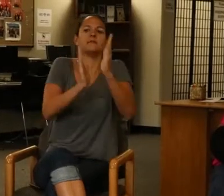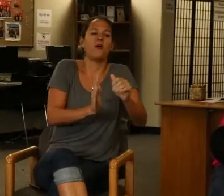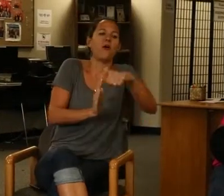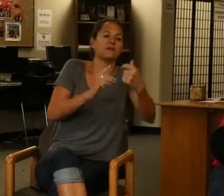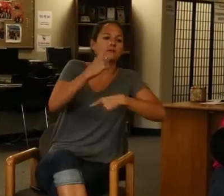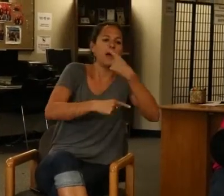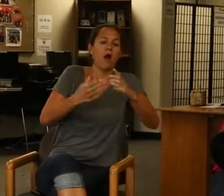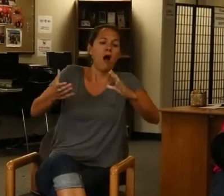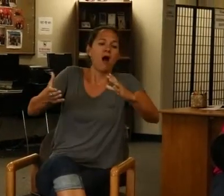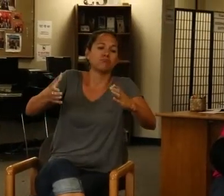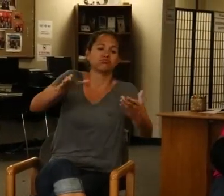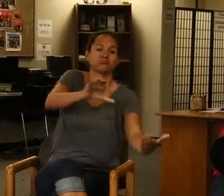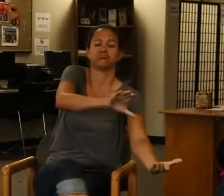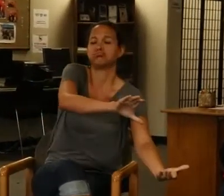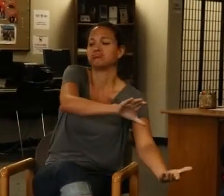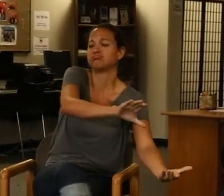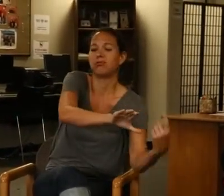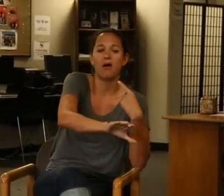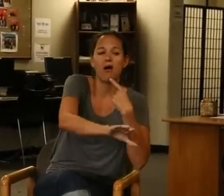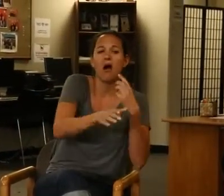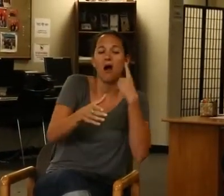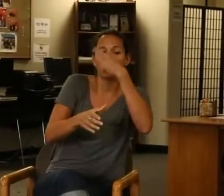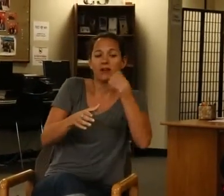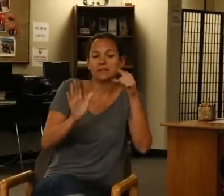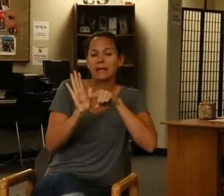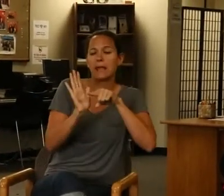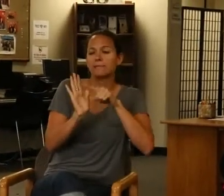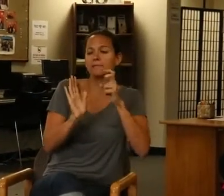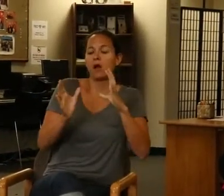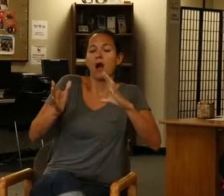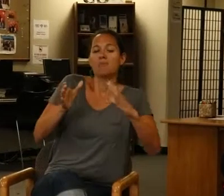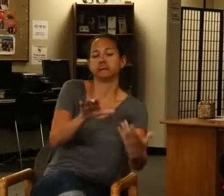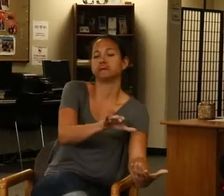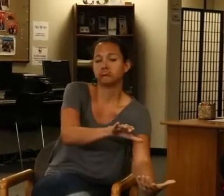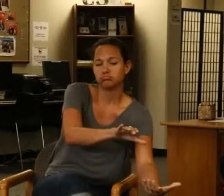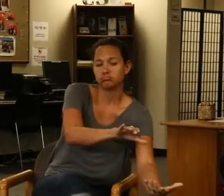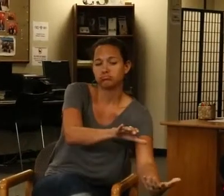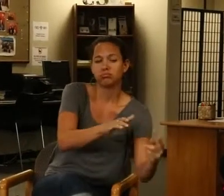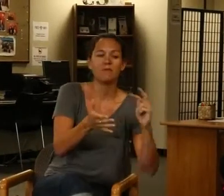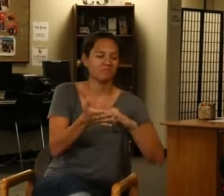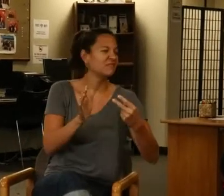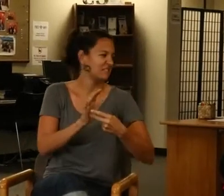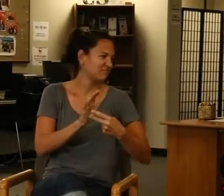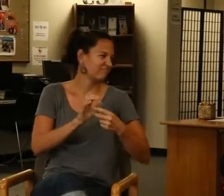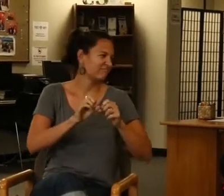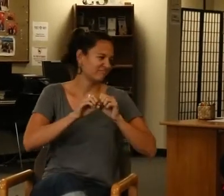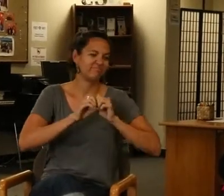sign because it doesn't mean what you want it to mean. You mean upset, meaning like a negative thing where the trash can is falling over, meaning that